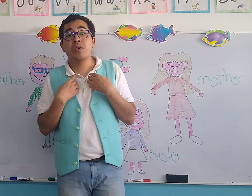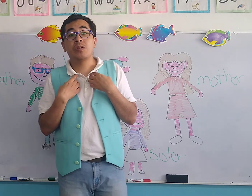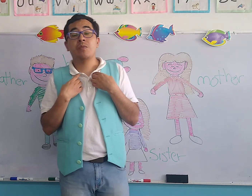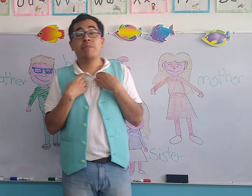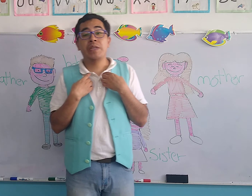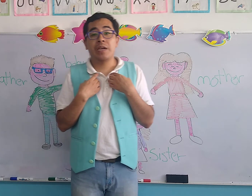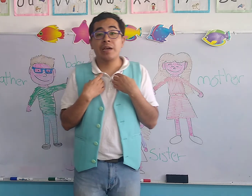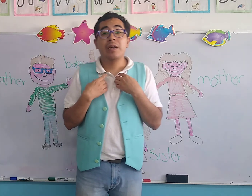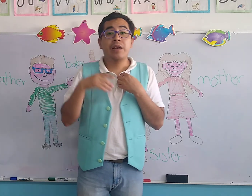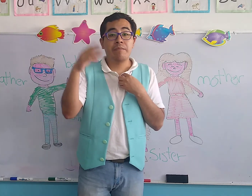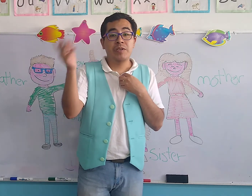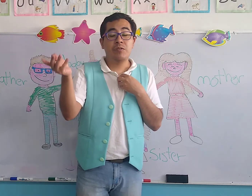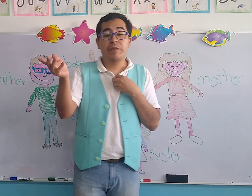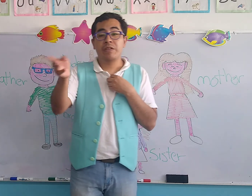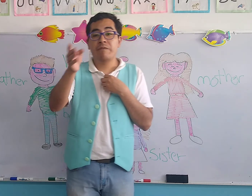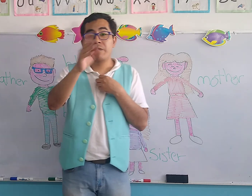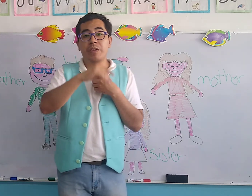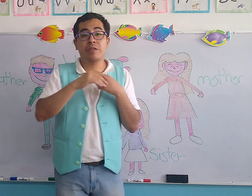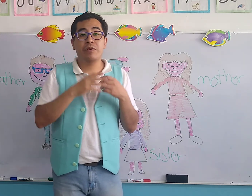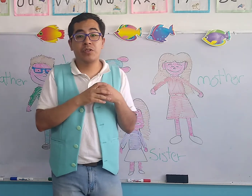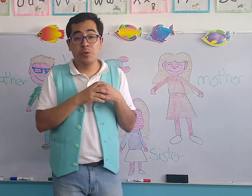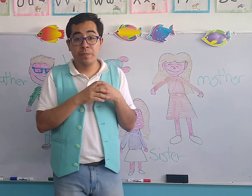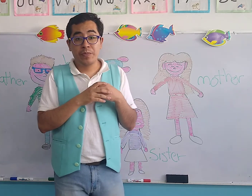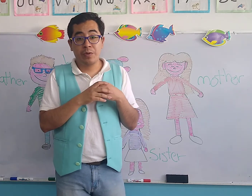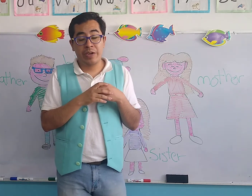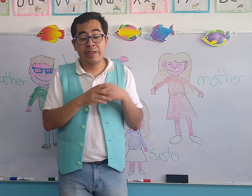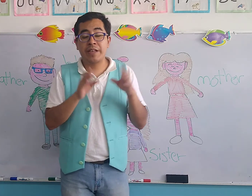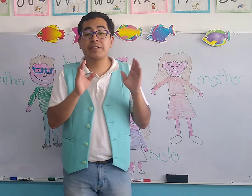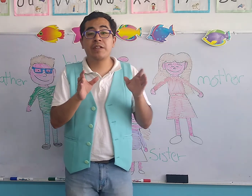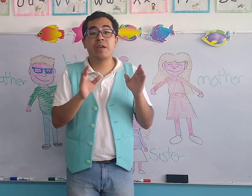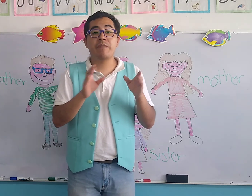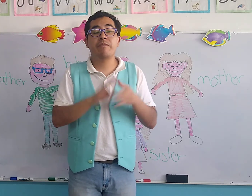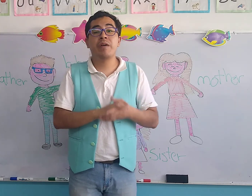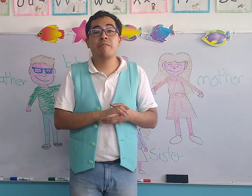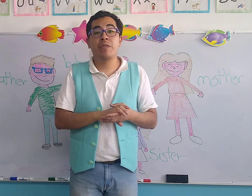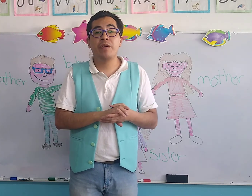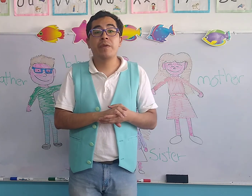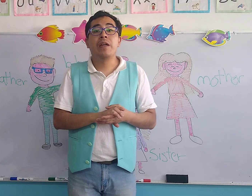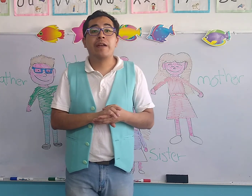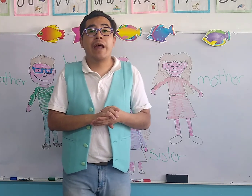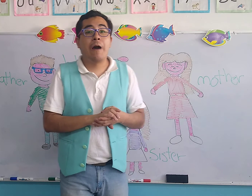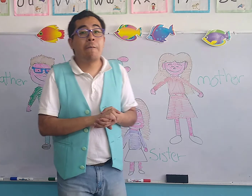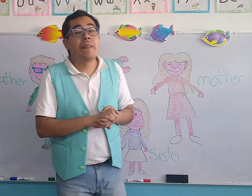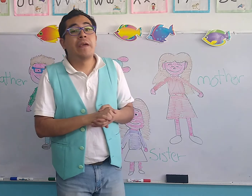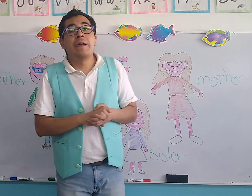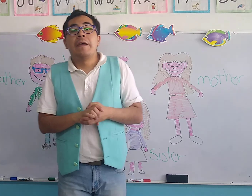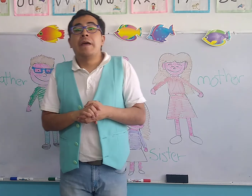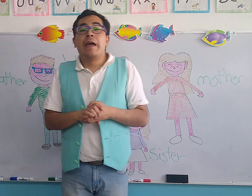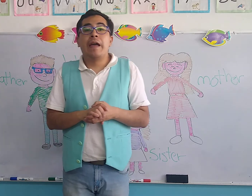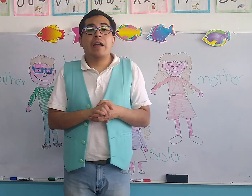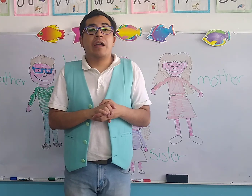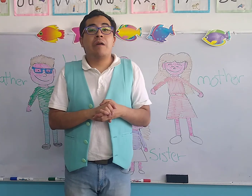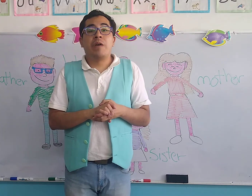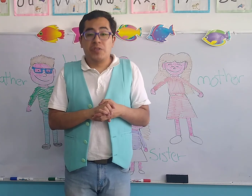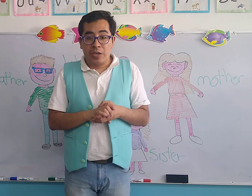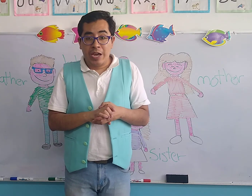is Lupita, like Miss Lupita from Kinder 2. Okay, that's the name of my mother. Now, once again,